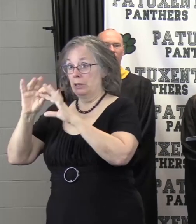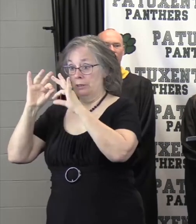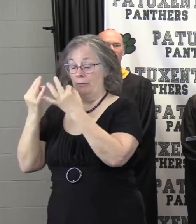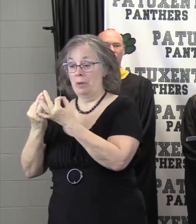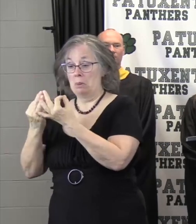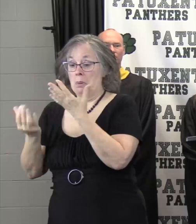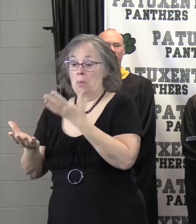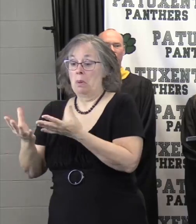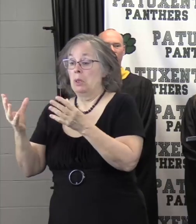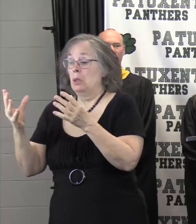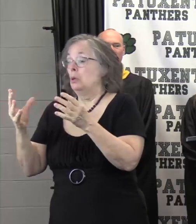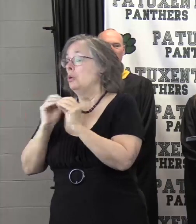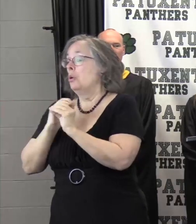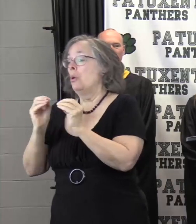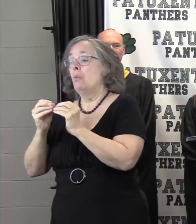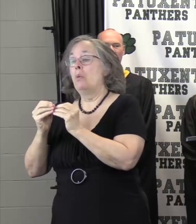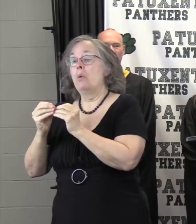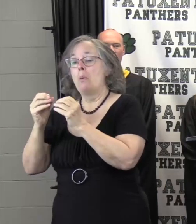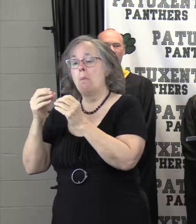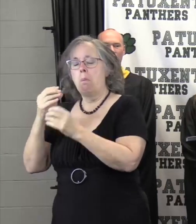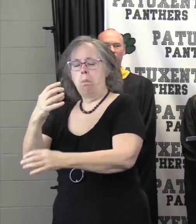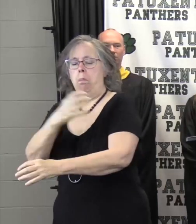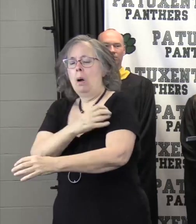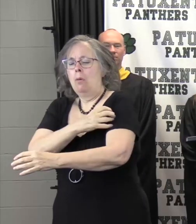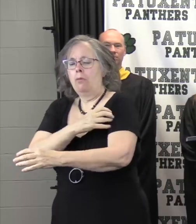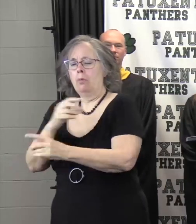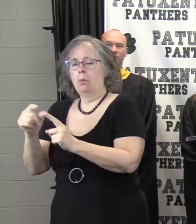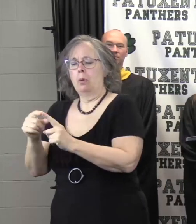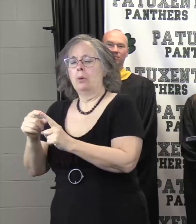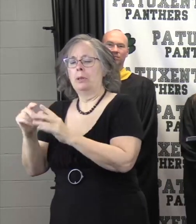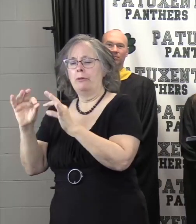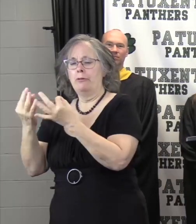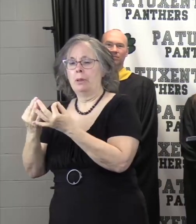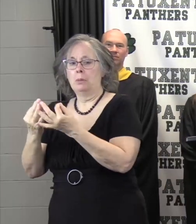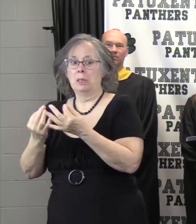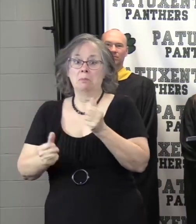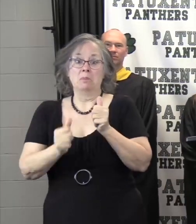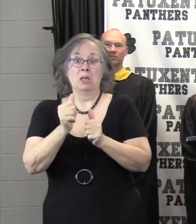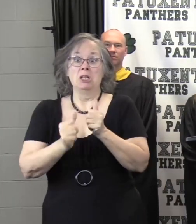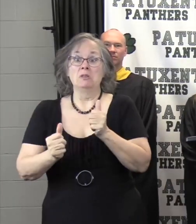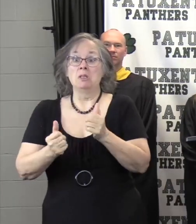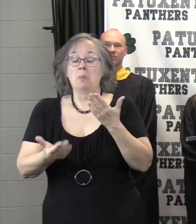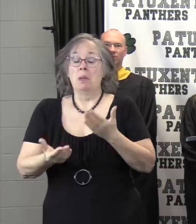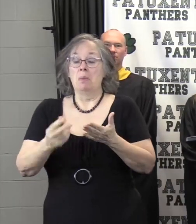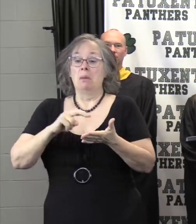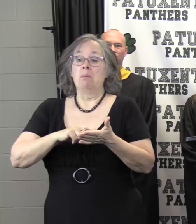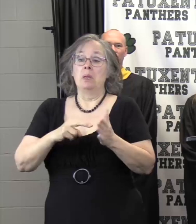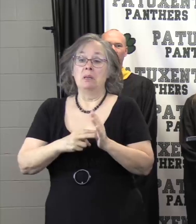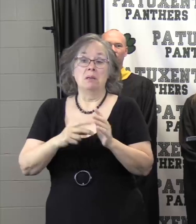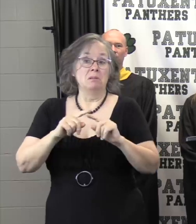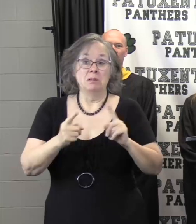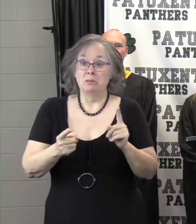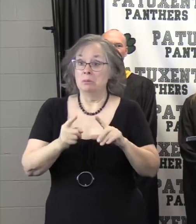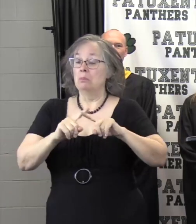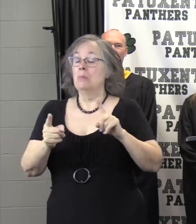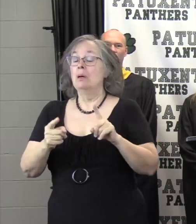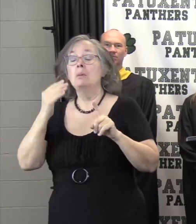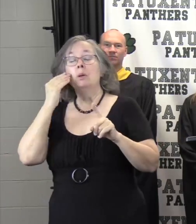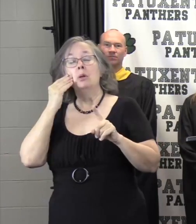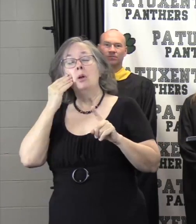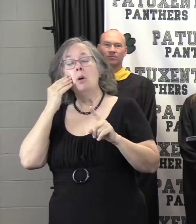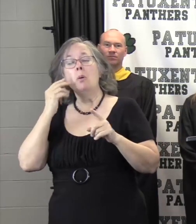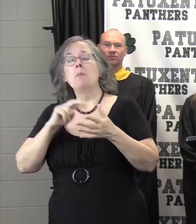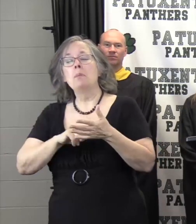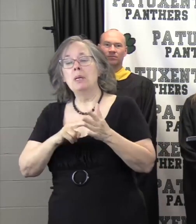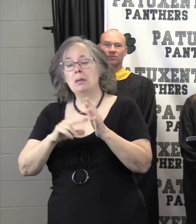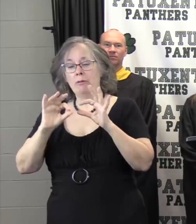powerful word in the English language than family. Each of us may define family differently, but all of us know how much our family means to us. Nothing